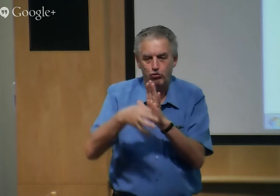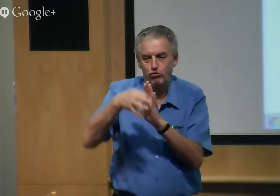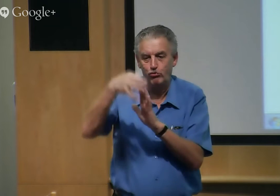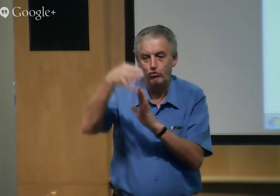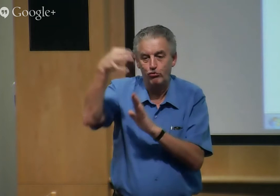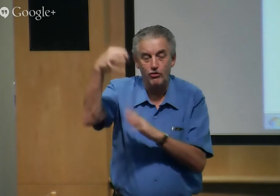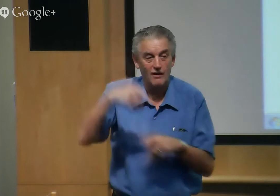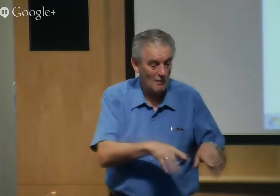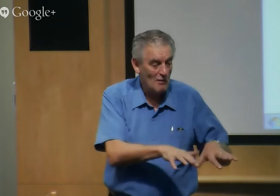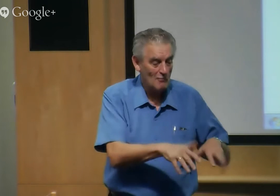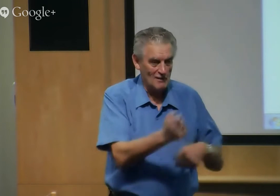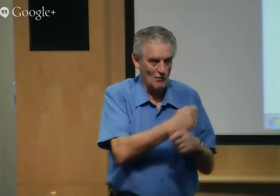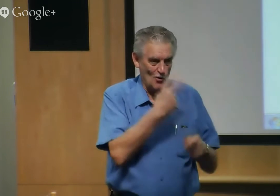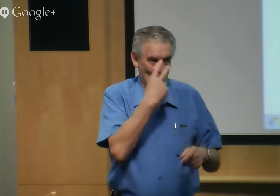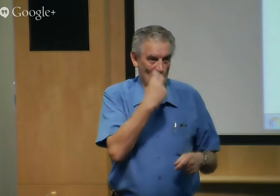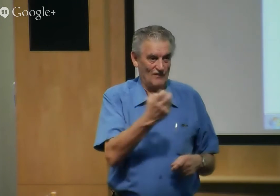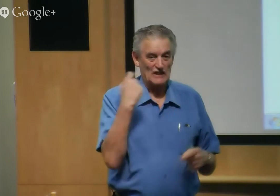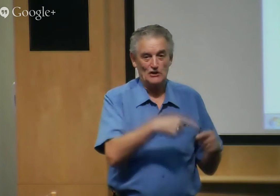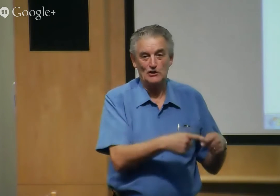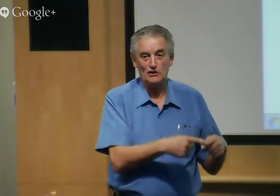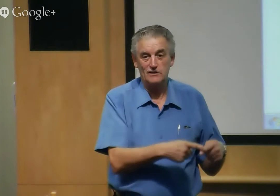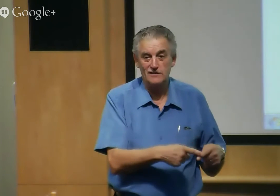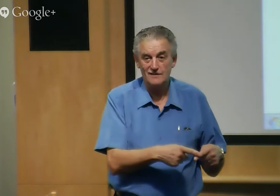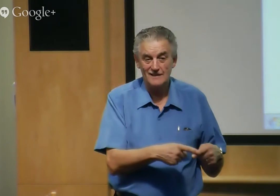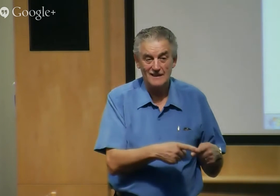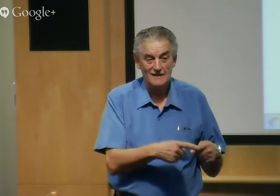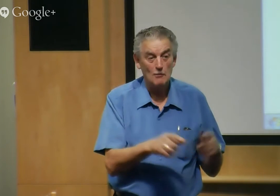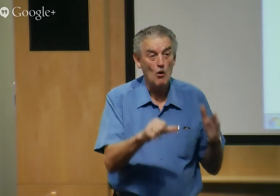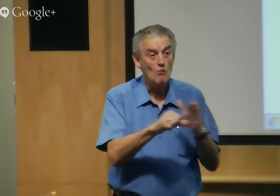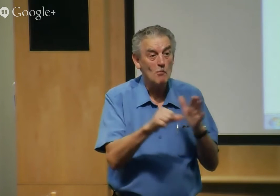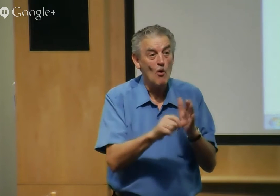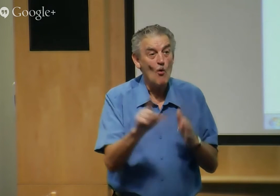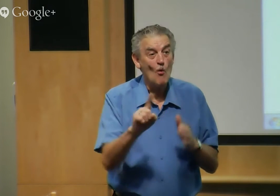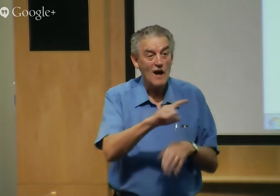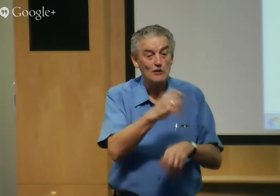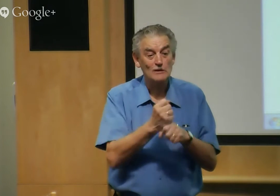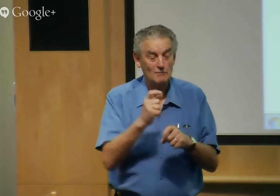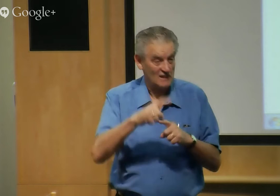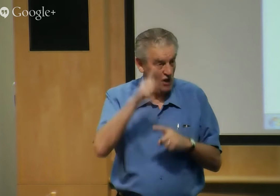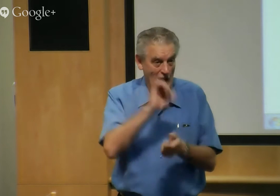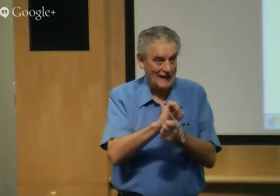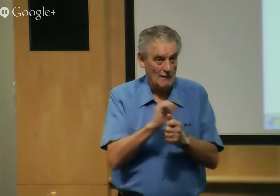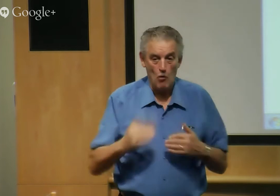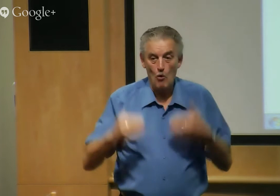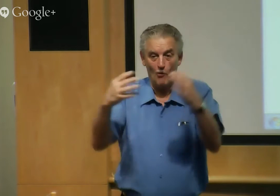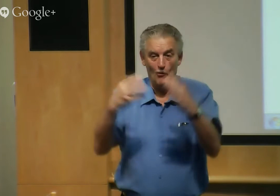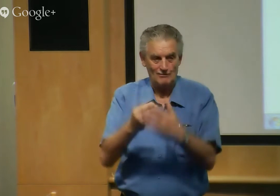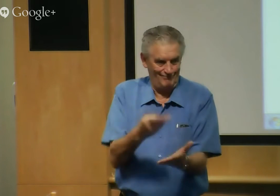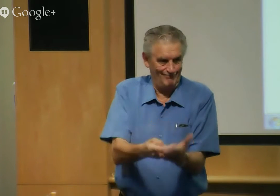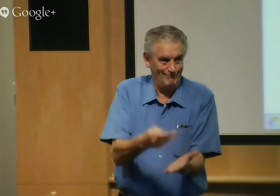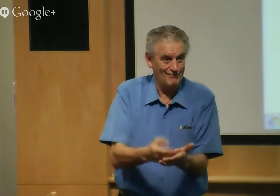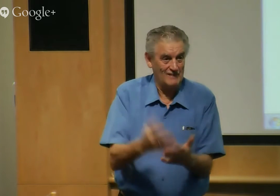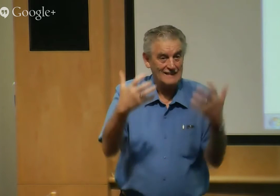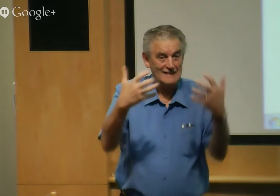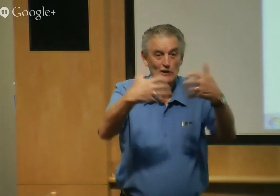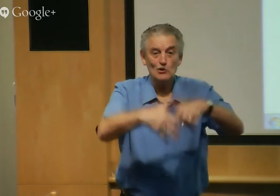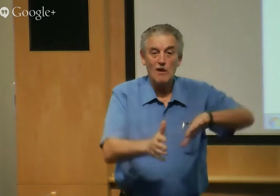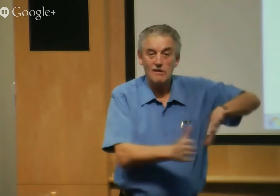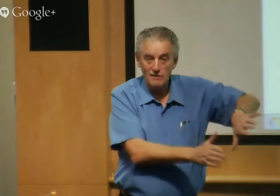But technology moves on and changes. And the text phones become moribund and no one was using it. But they didn't have the funding